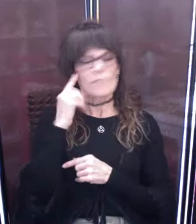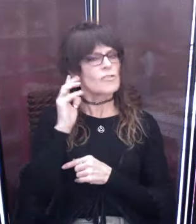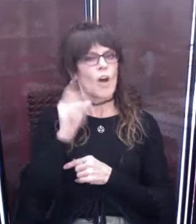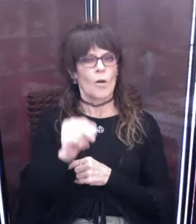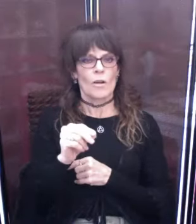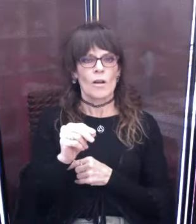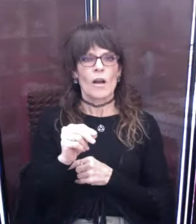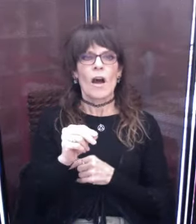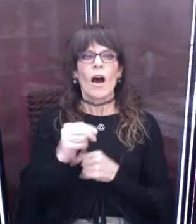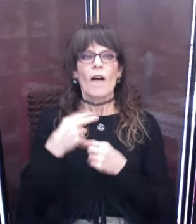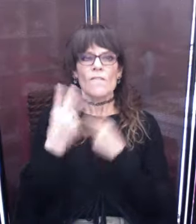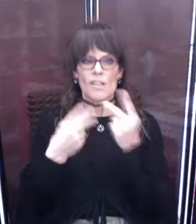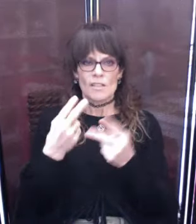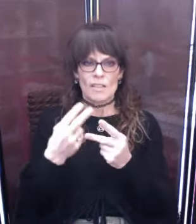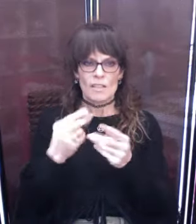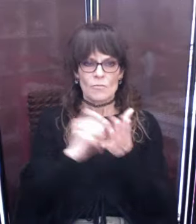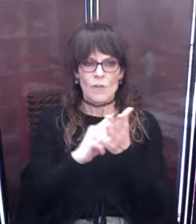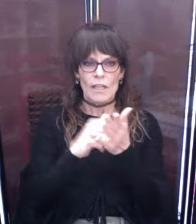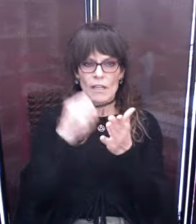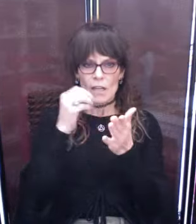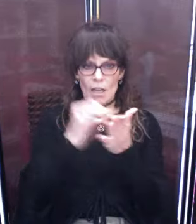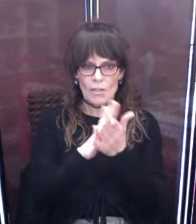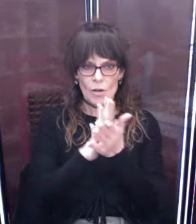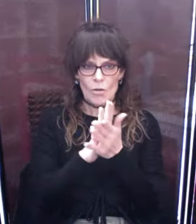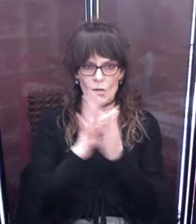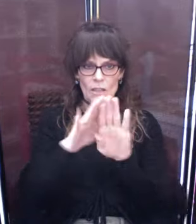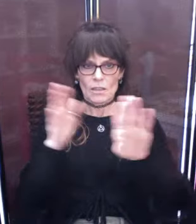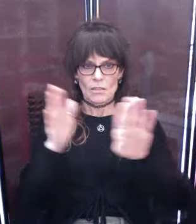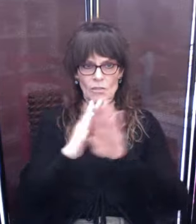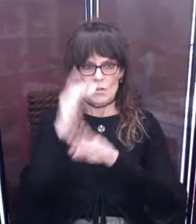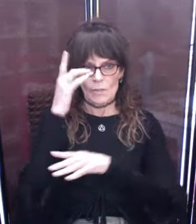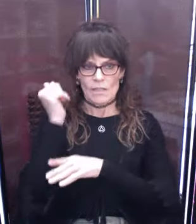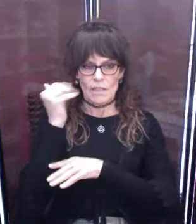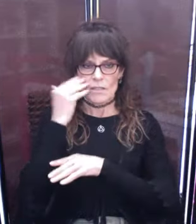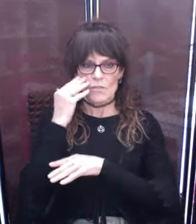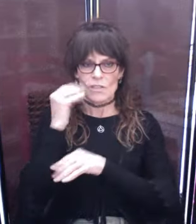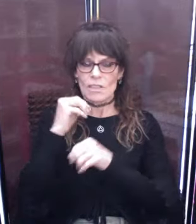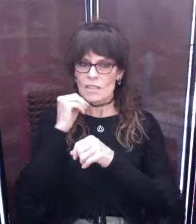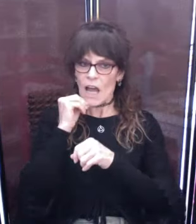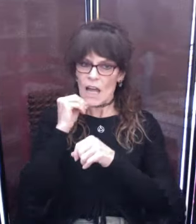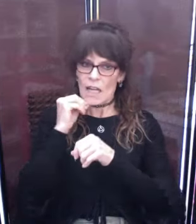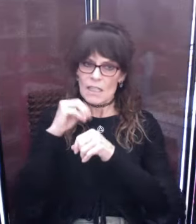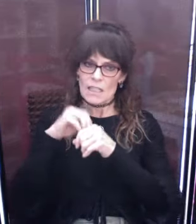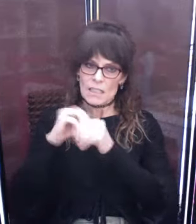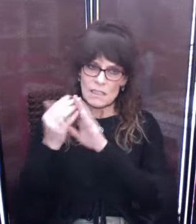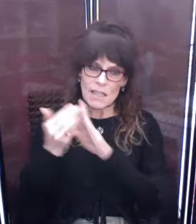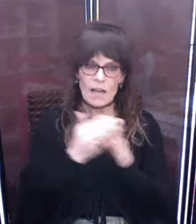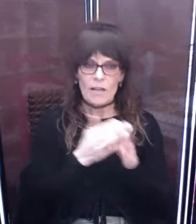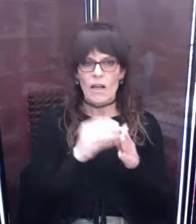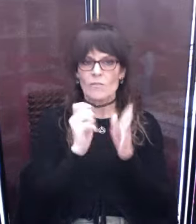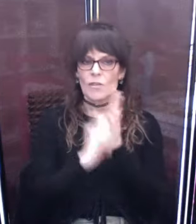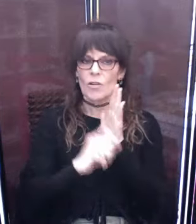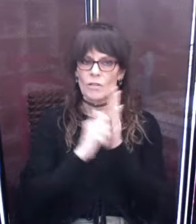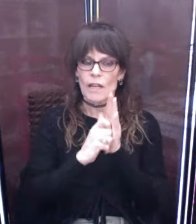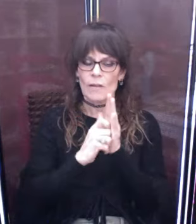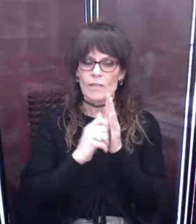and leave a note on the door because she's, I know she's out of town this weekend, but I'll just leave a note on the door that I was in town and I stopped by to